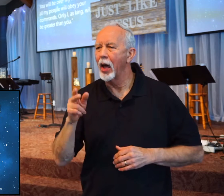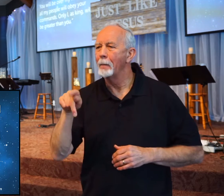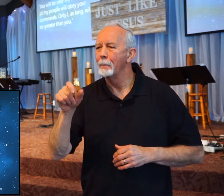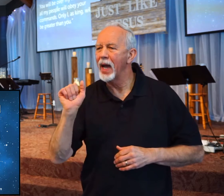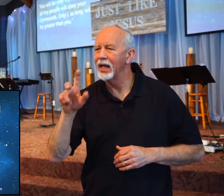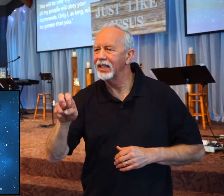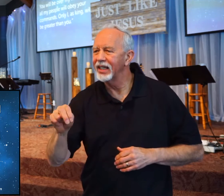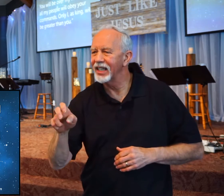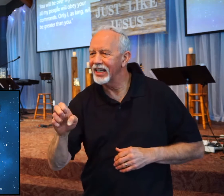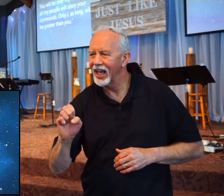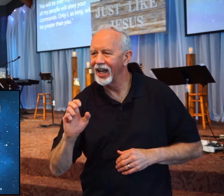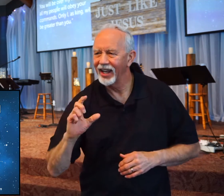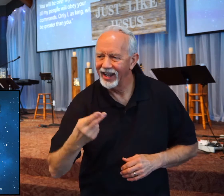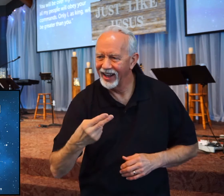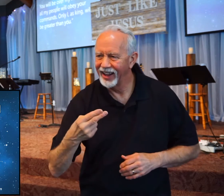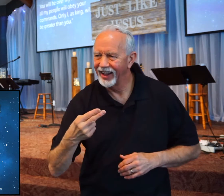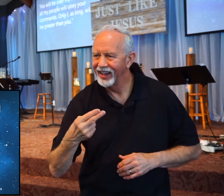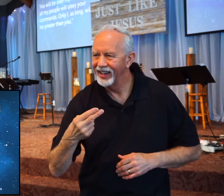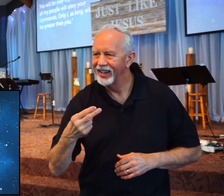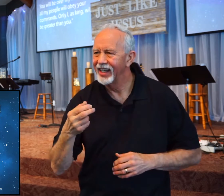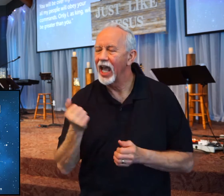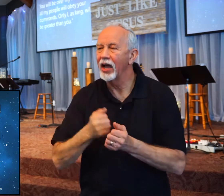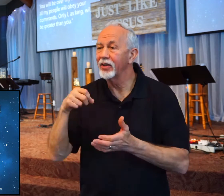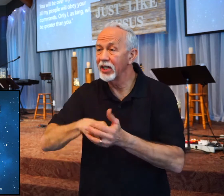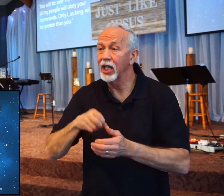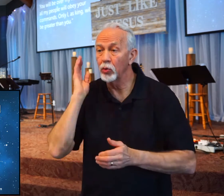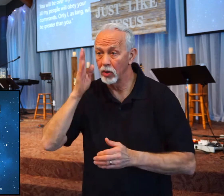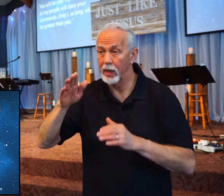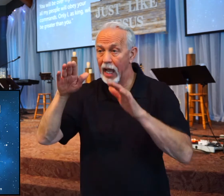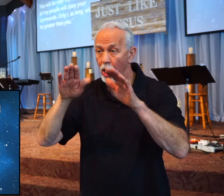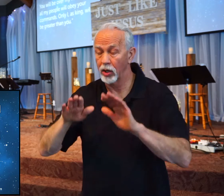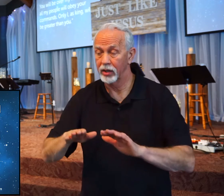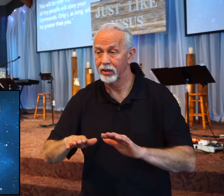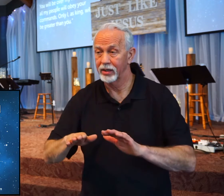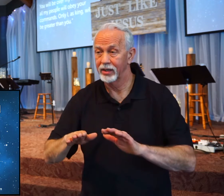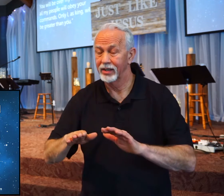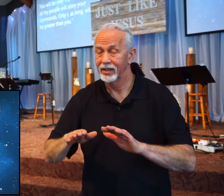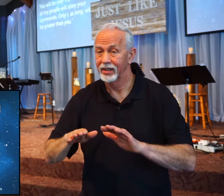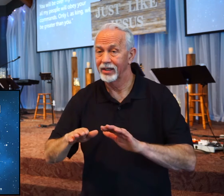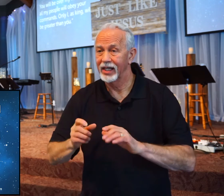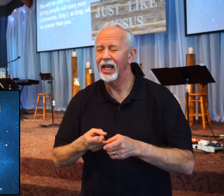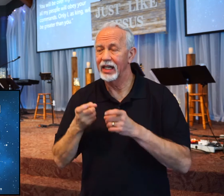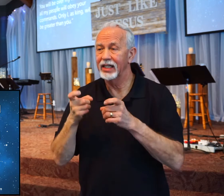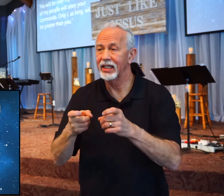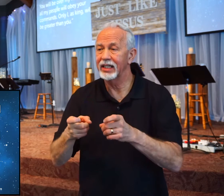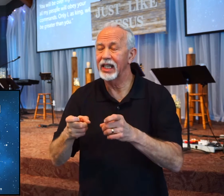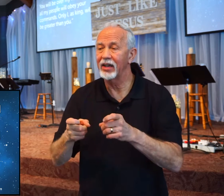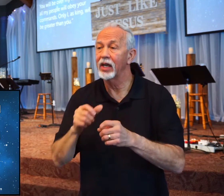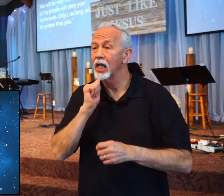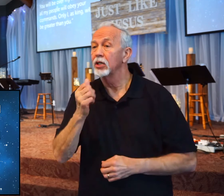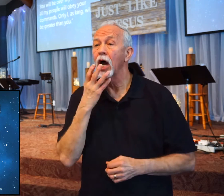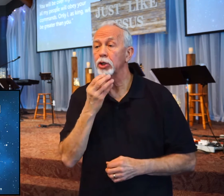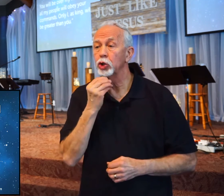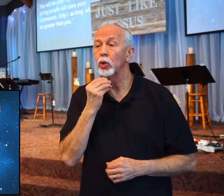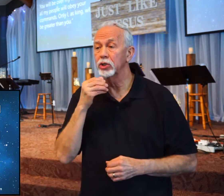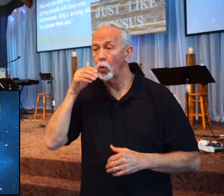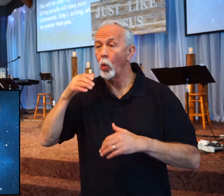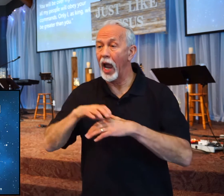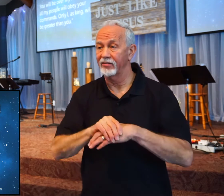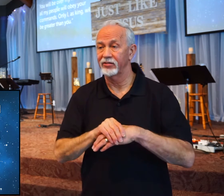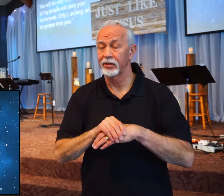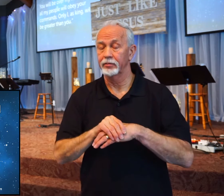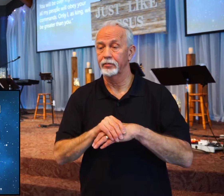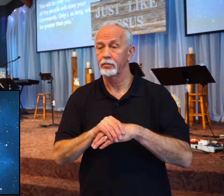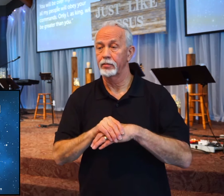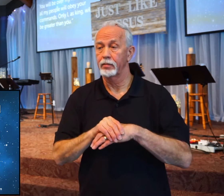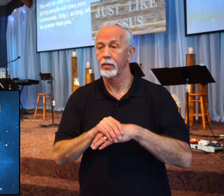Zaphnath-Paaneah, every knee would bow. And he was given a Gentile bride,